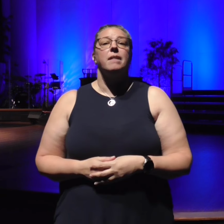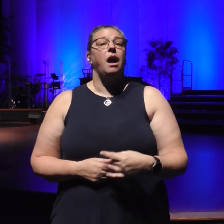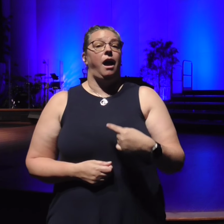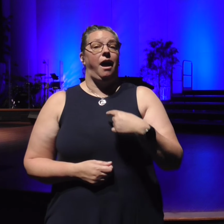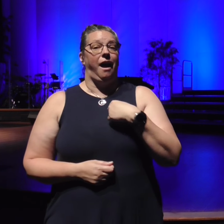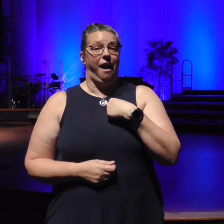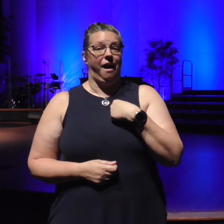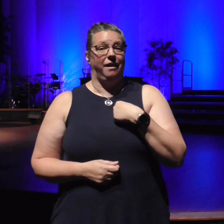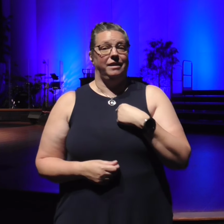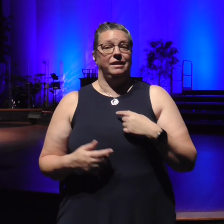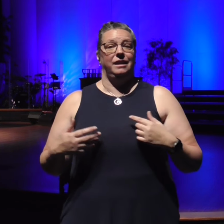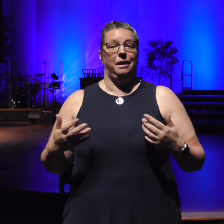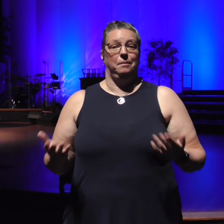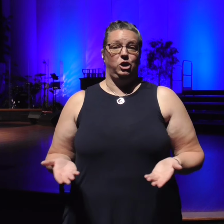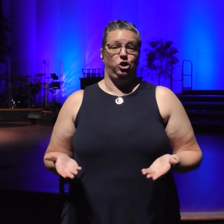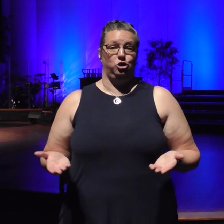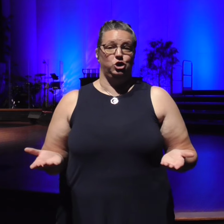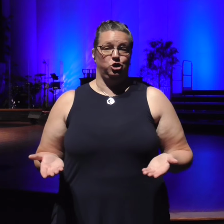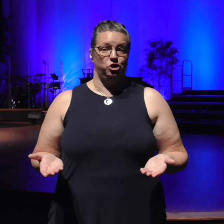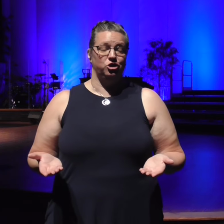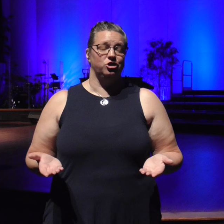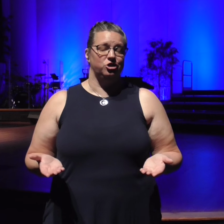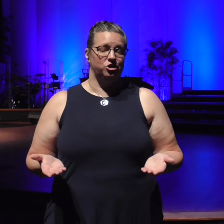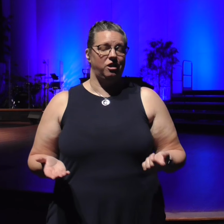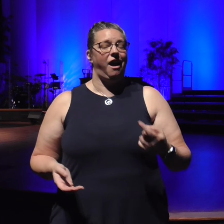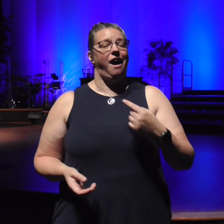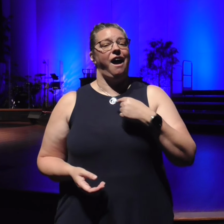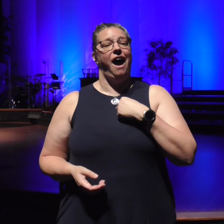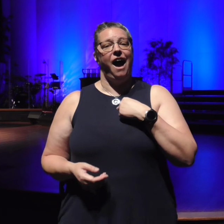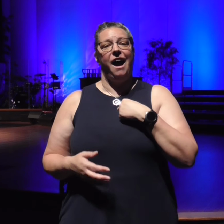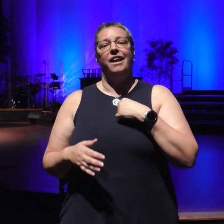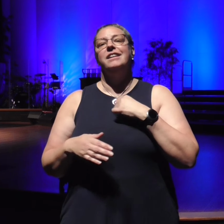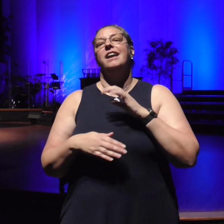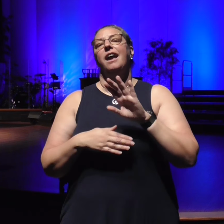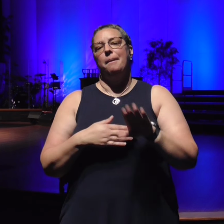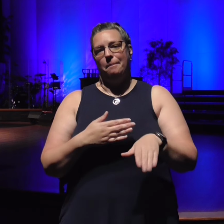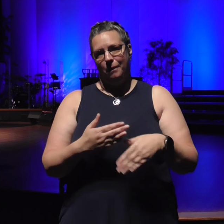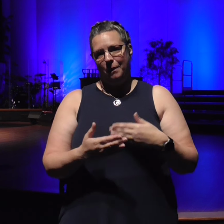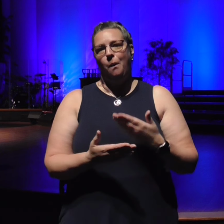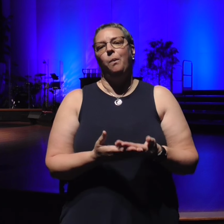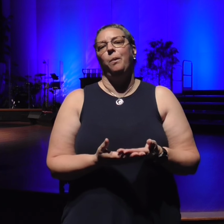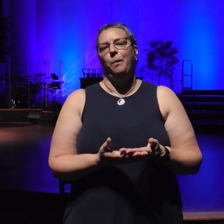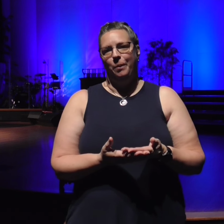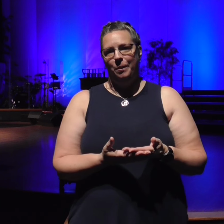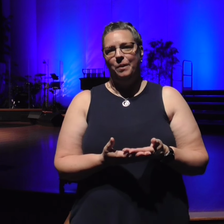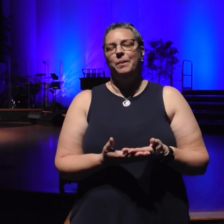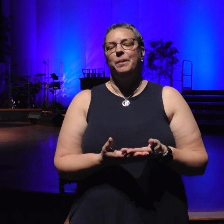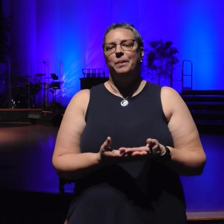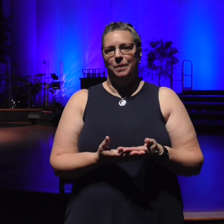I am here. I am whole